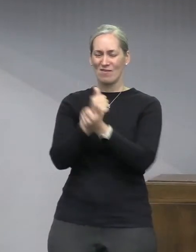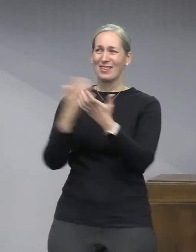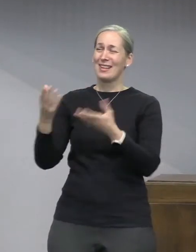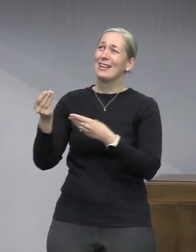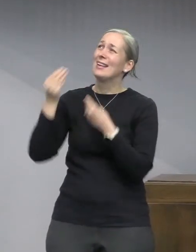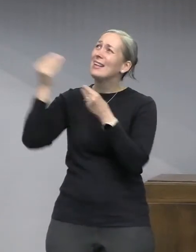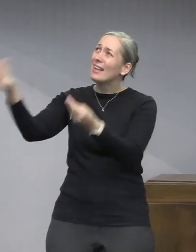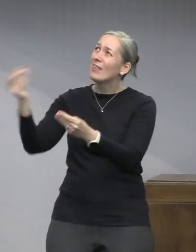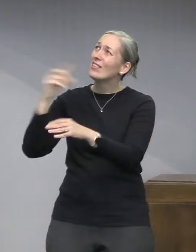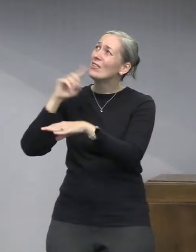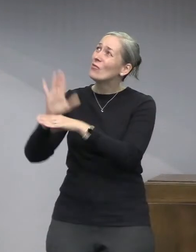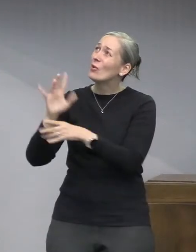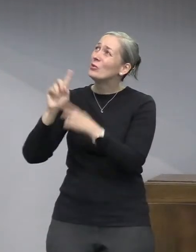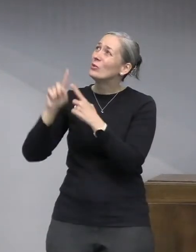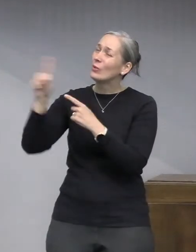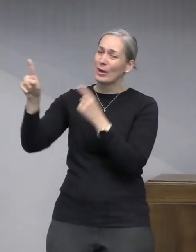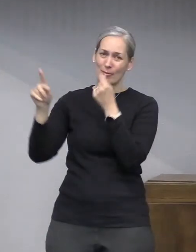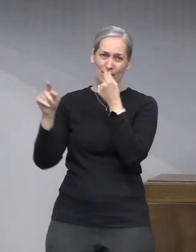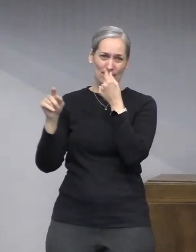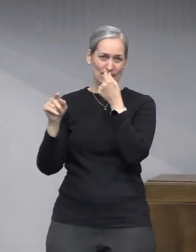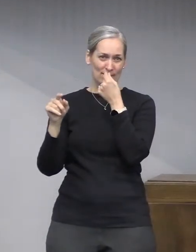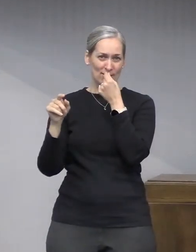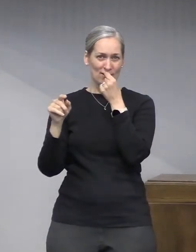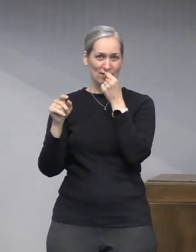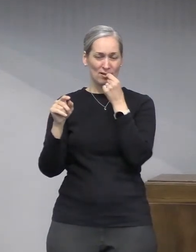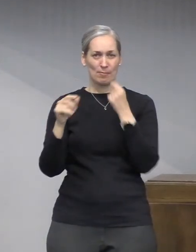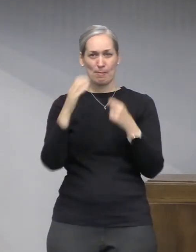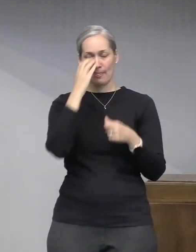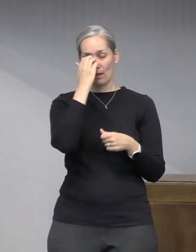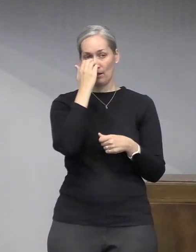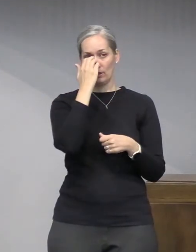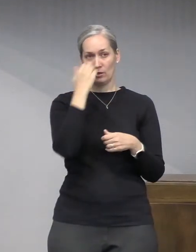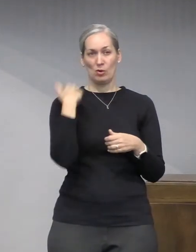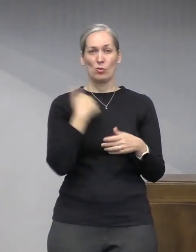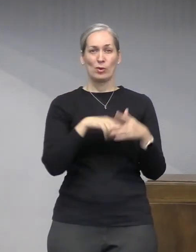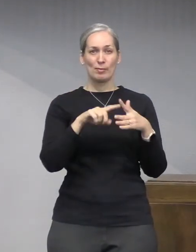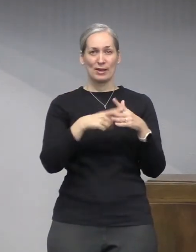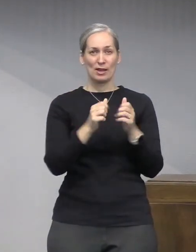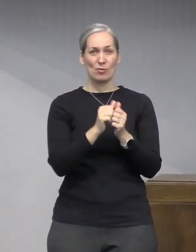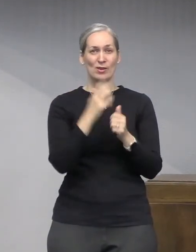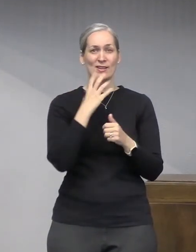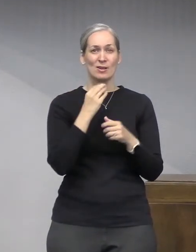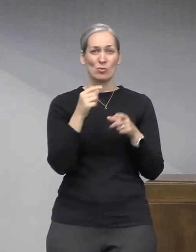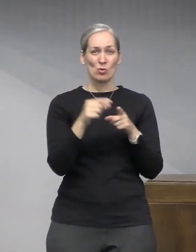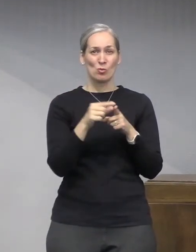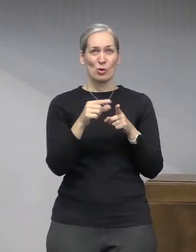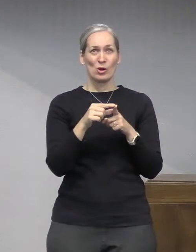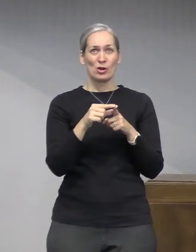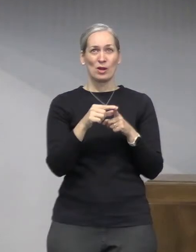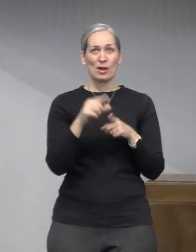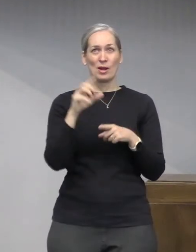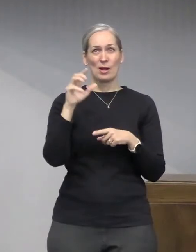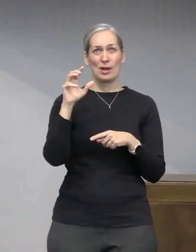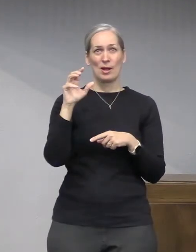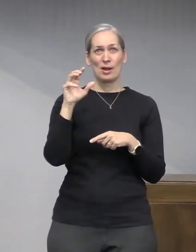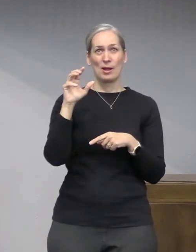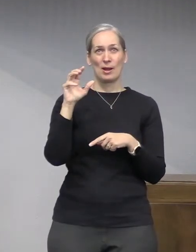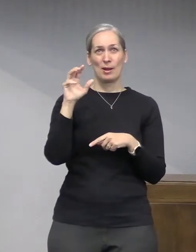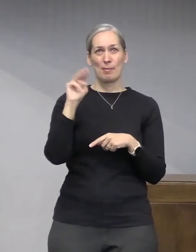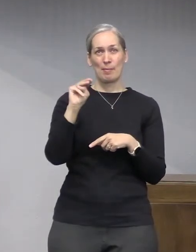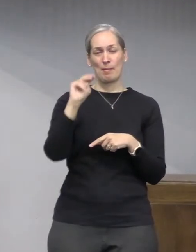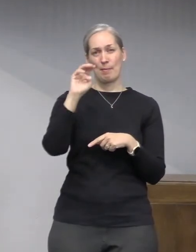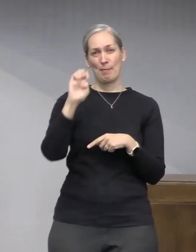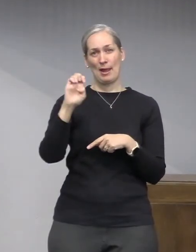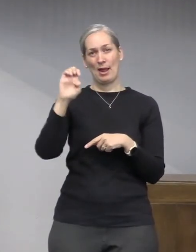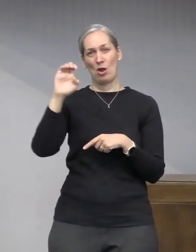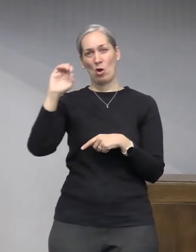Him. We start out with what the Greek or Hebrew word that we're looking at today, meod. That's the Hebrew word that